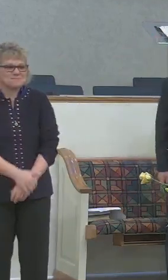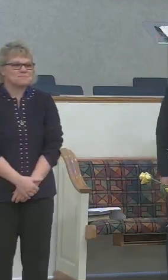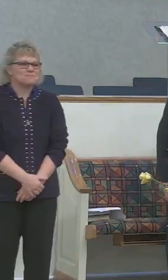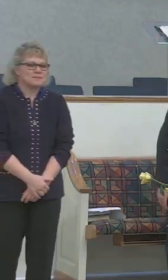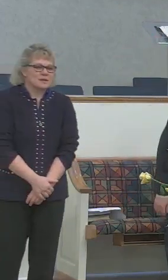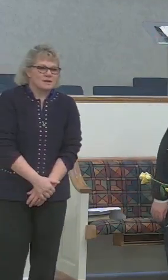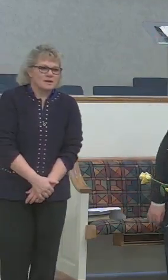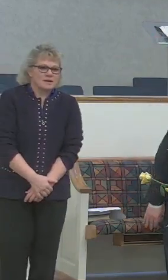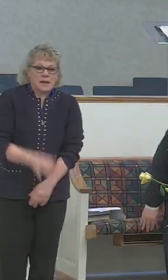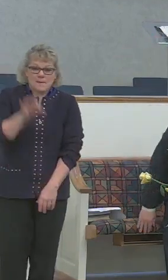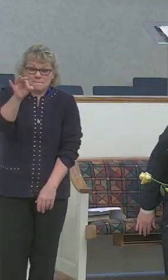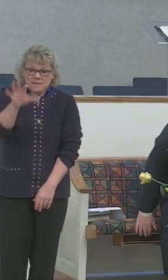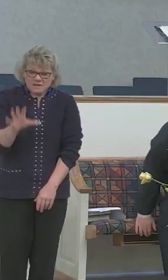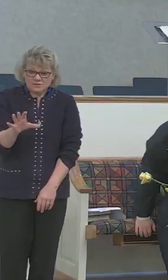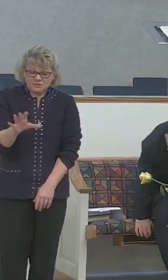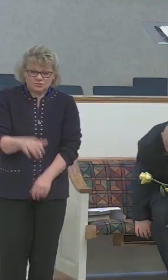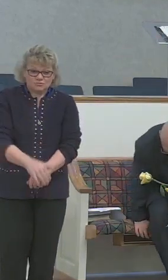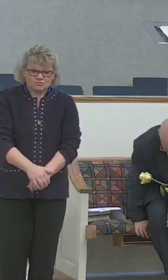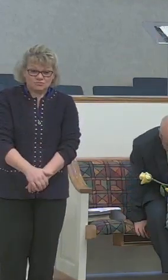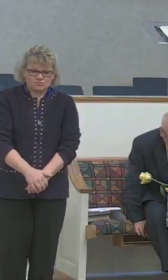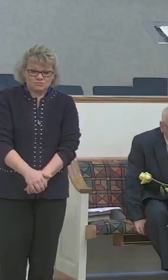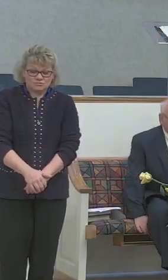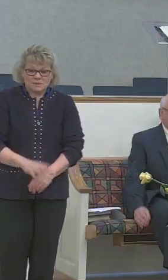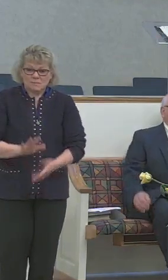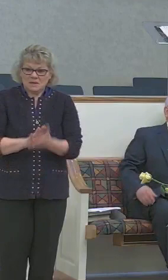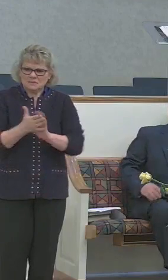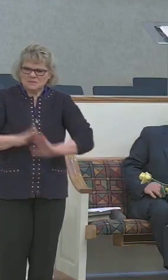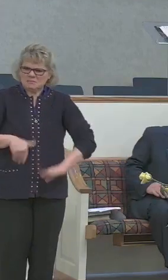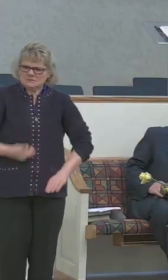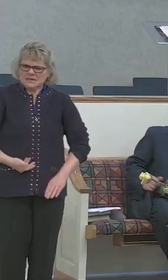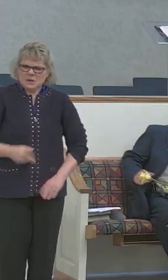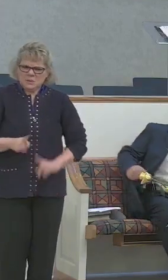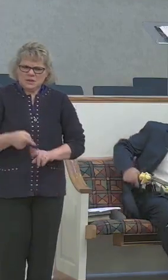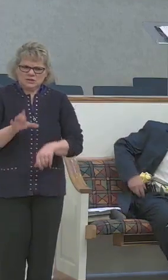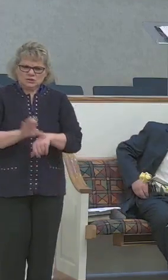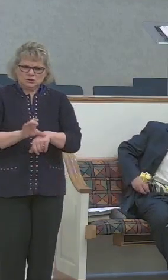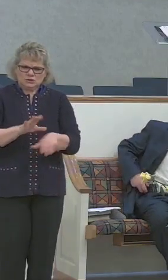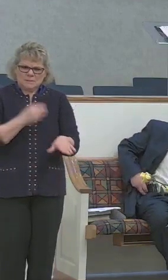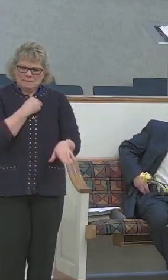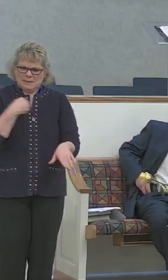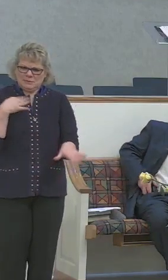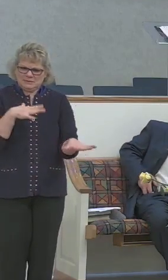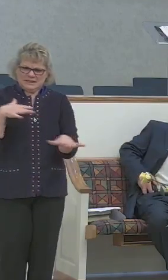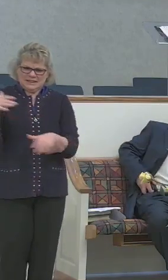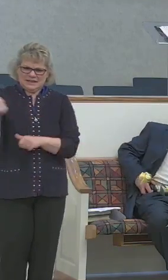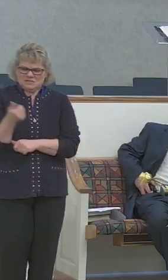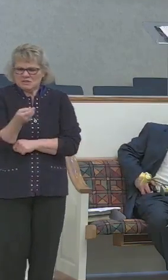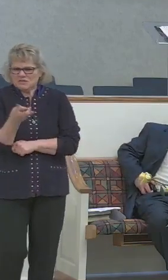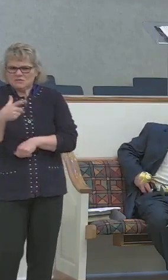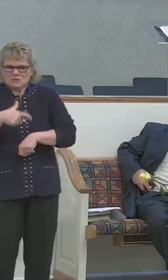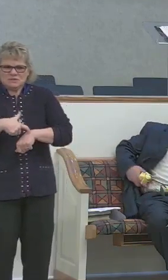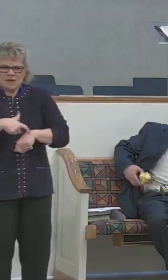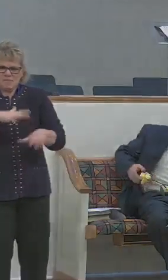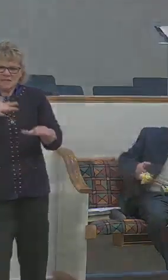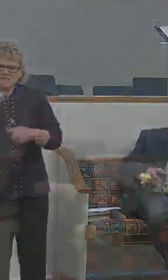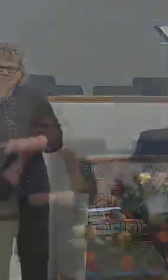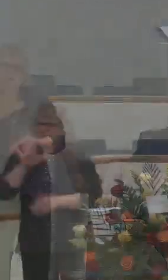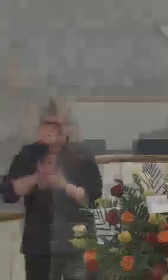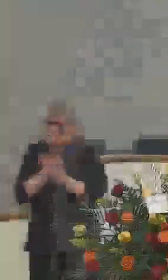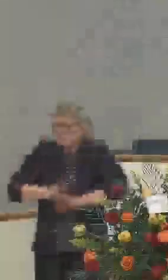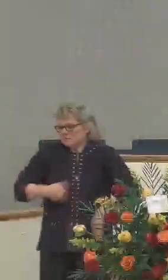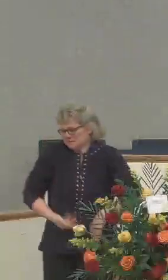Normally, a pastor gets a little upset when church members leave. Now, there's a few times they left and we didn't get